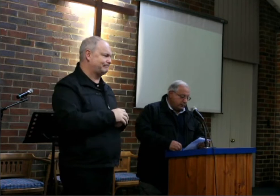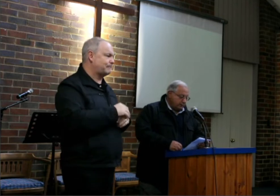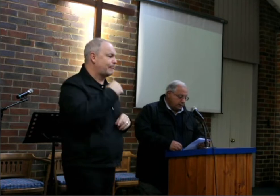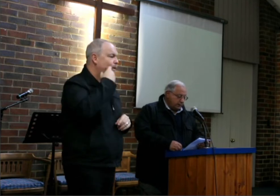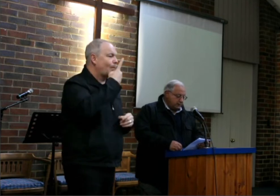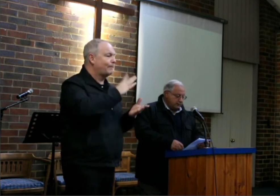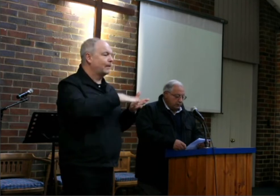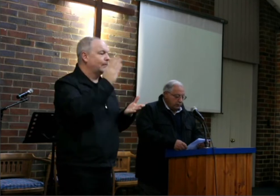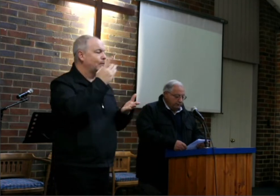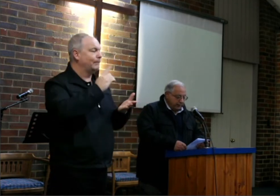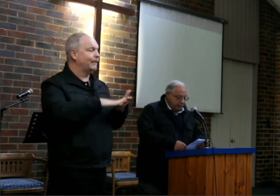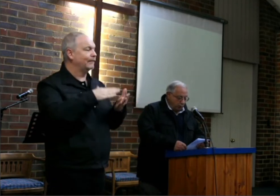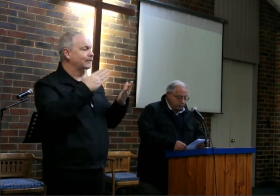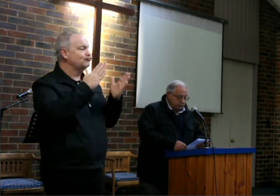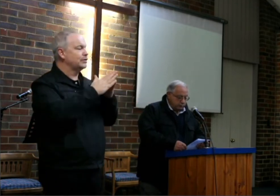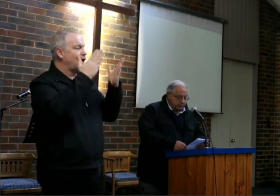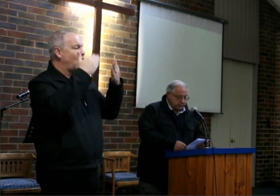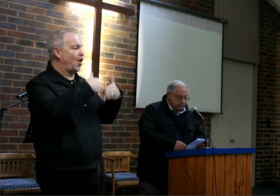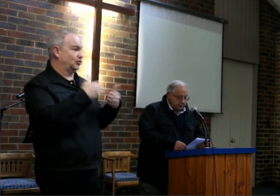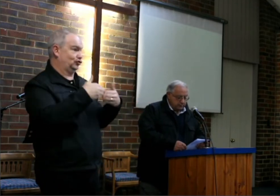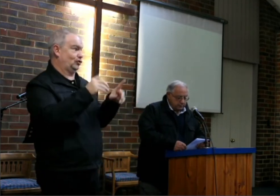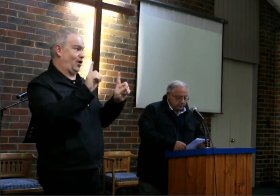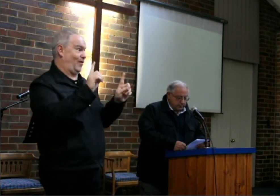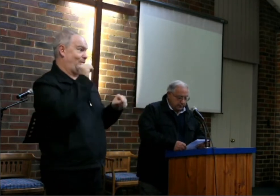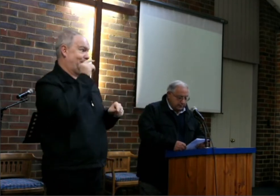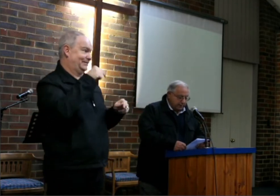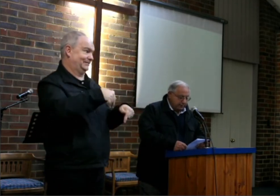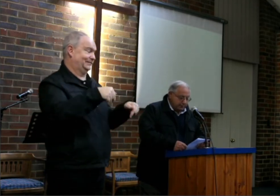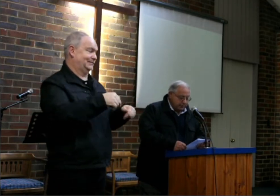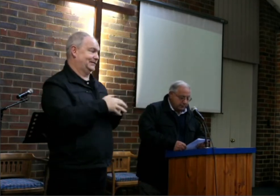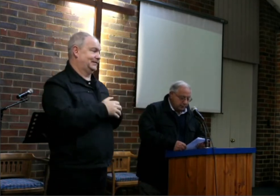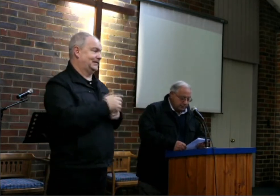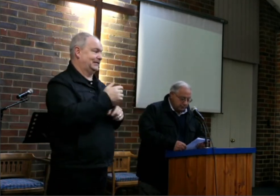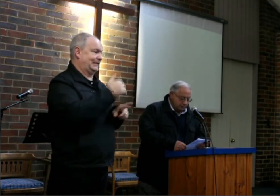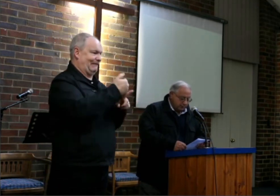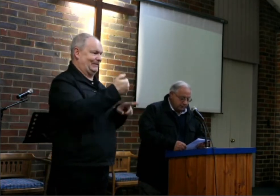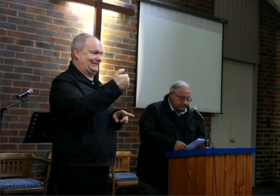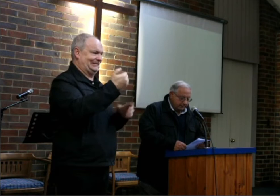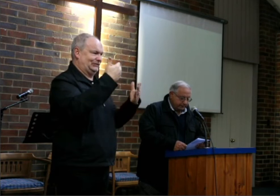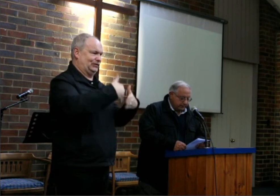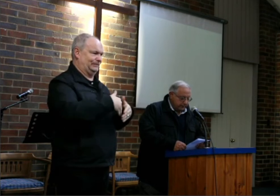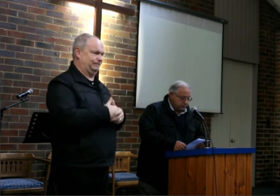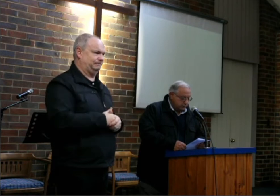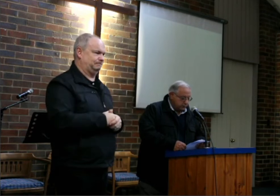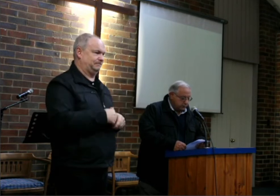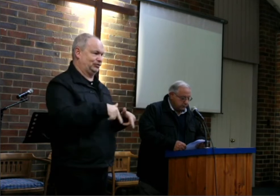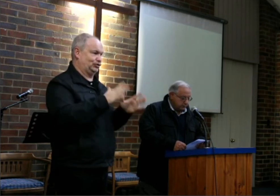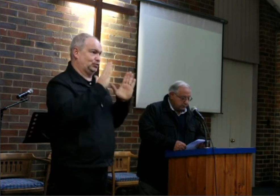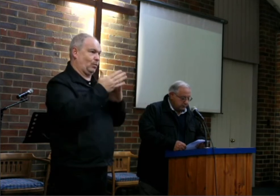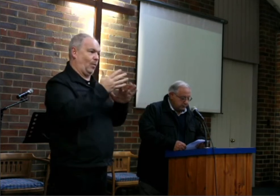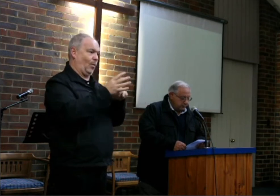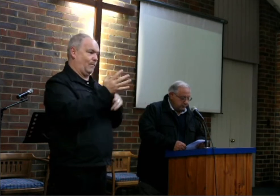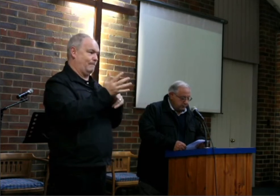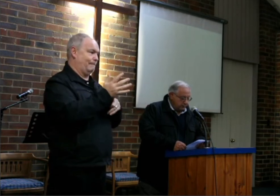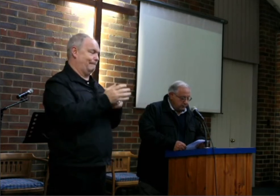prayer night will be on tonight, and that's happening 6:30 tonight in the church.